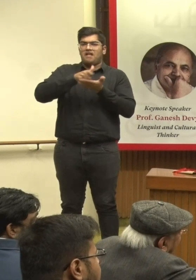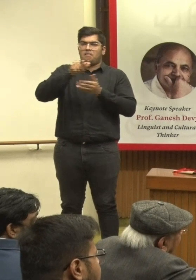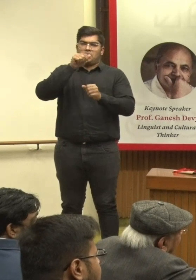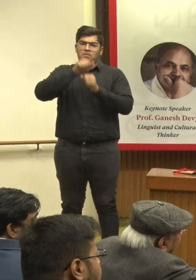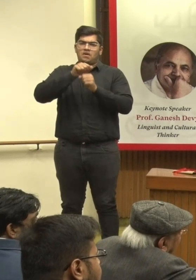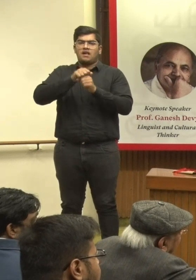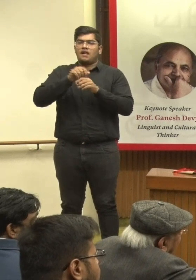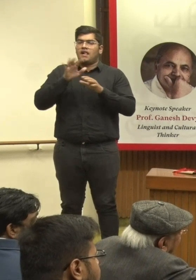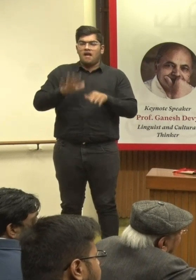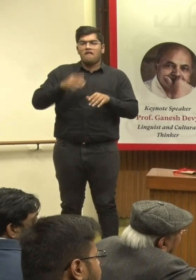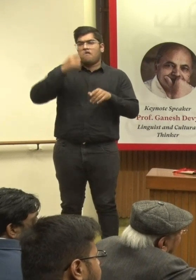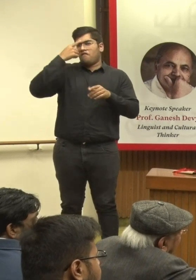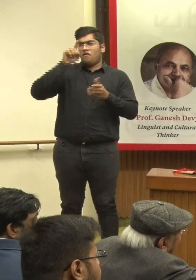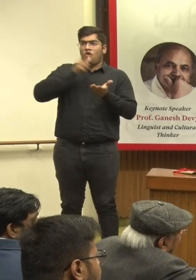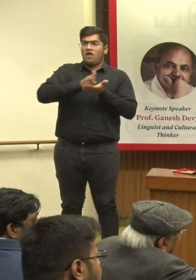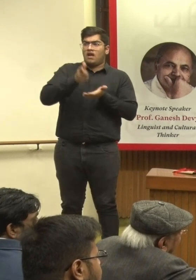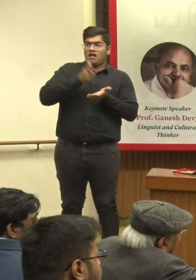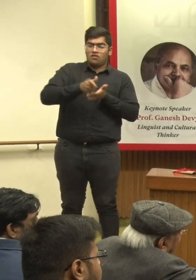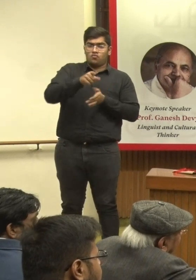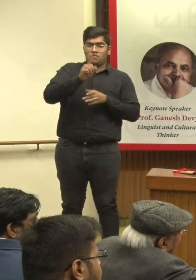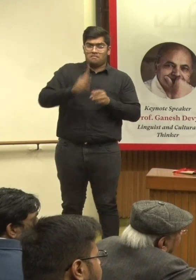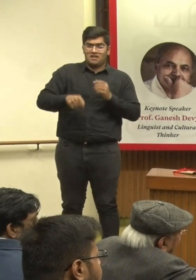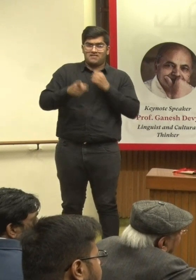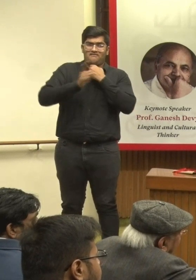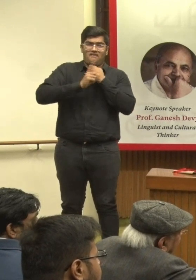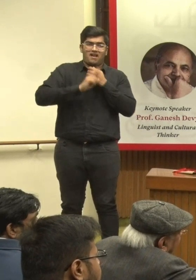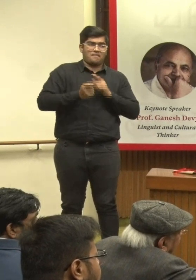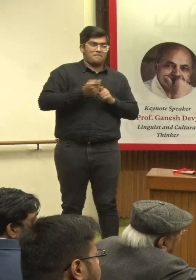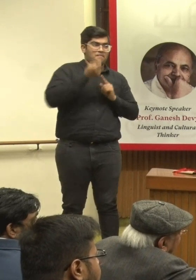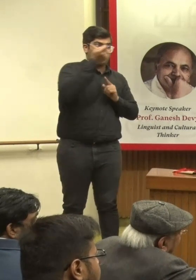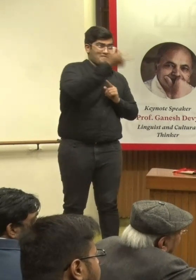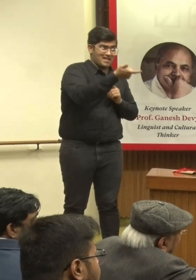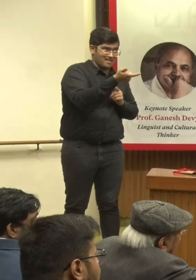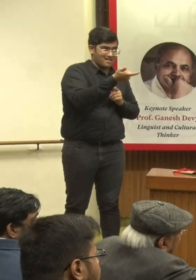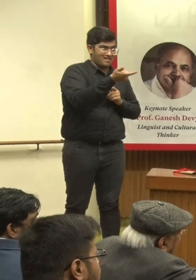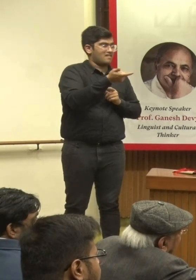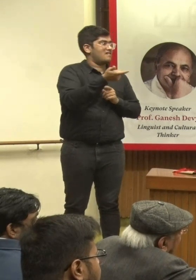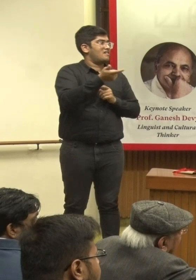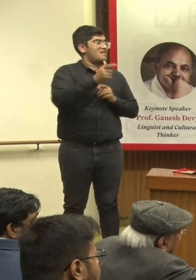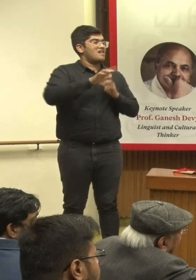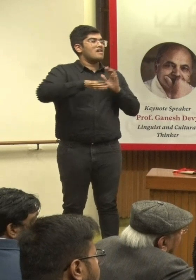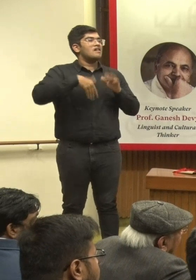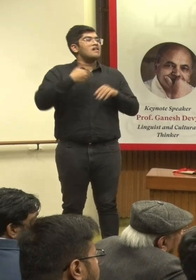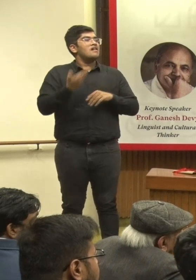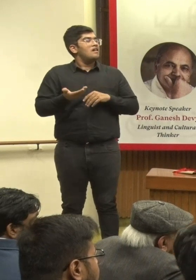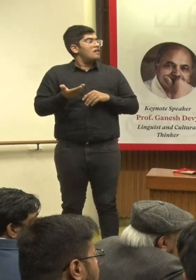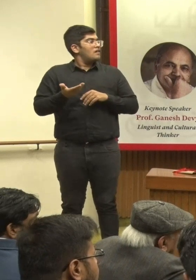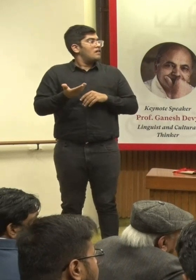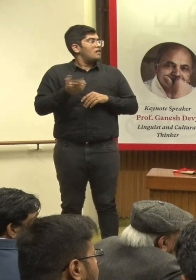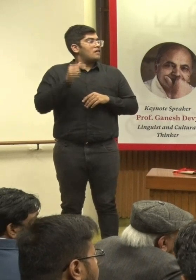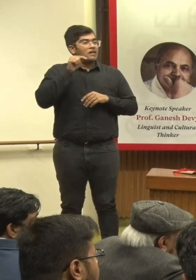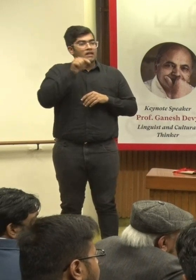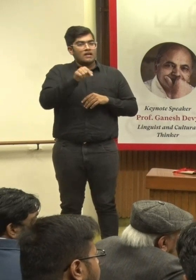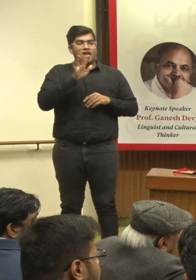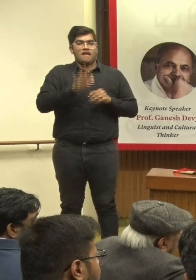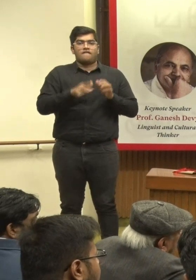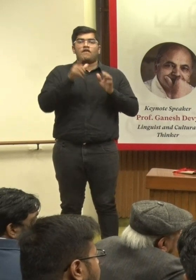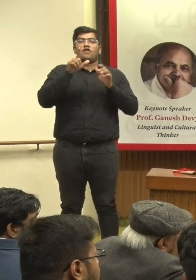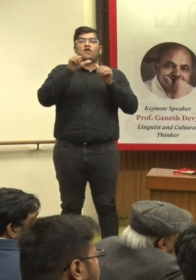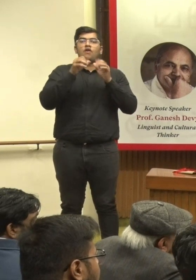where for cultivation you have to pay fine to the forest department, then there is a